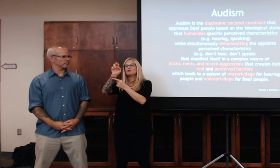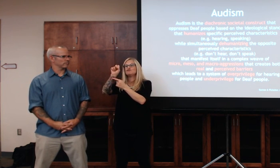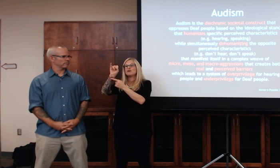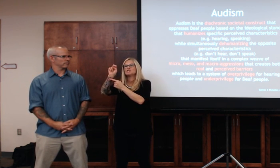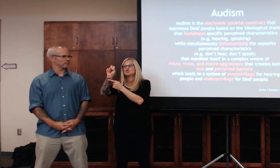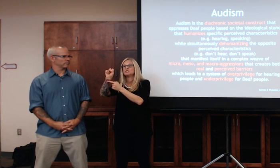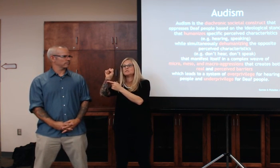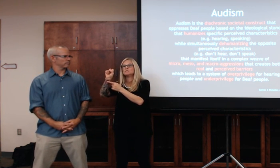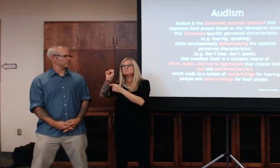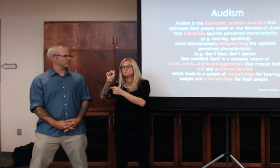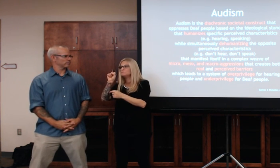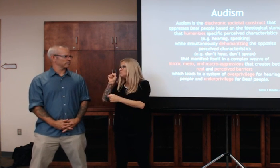Now the aggressions,